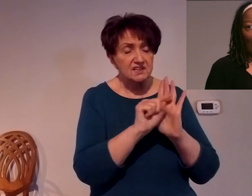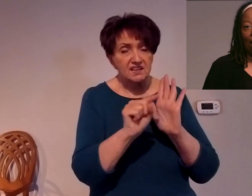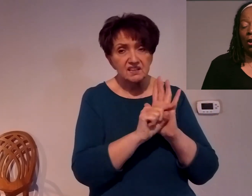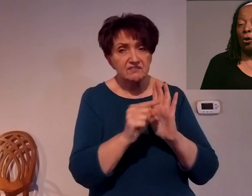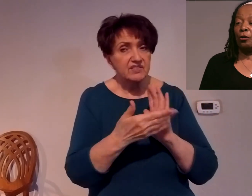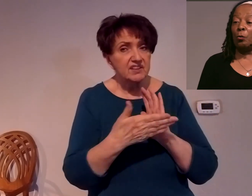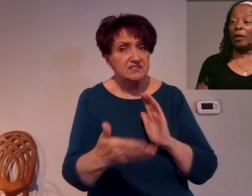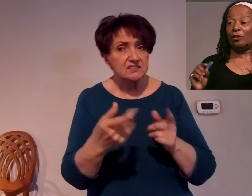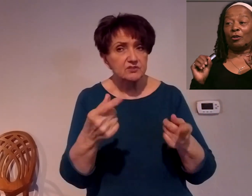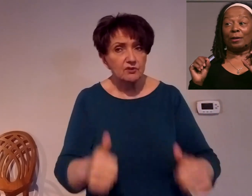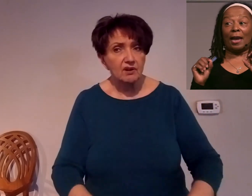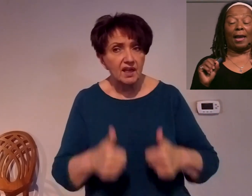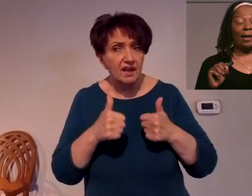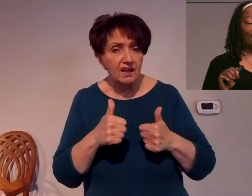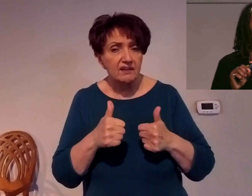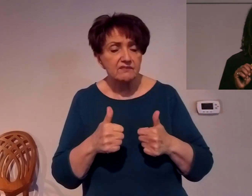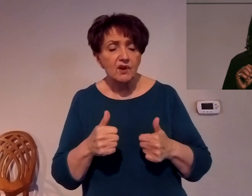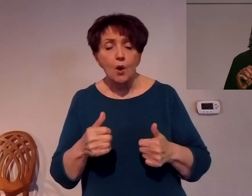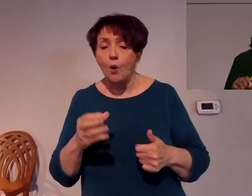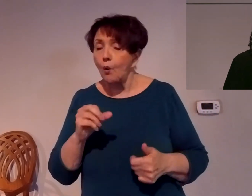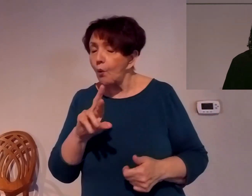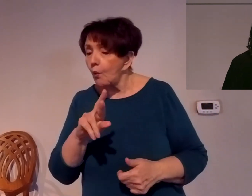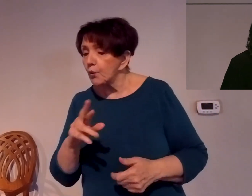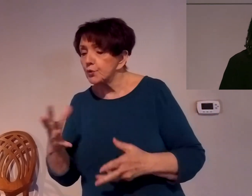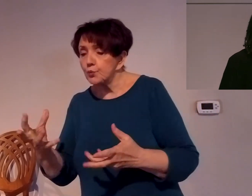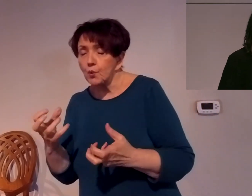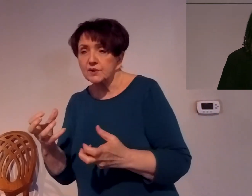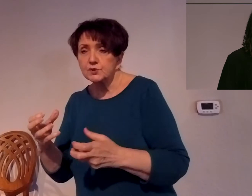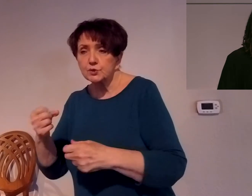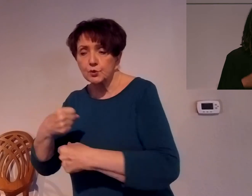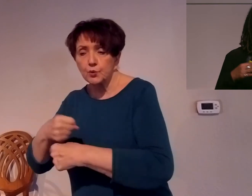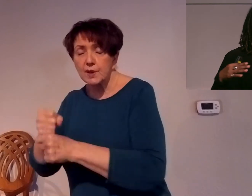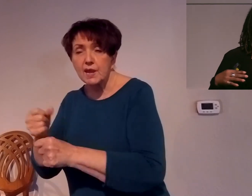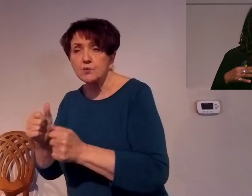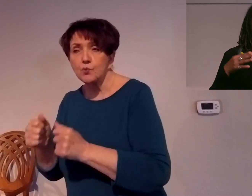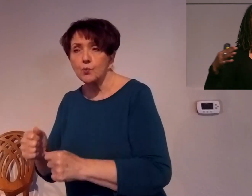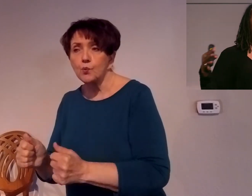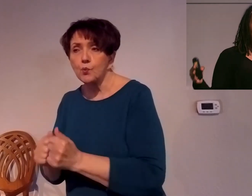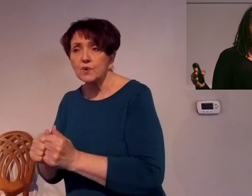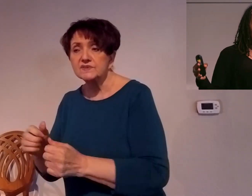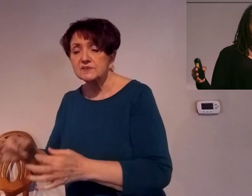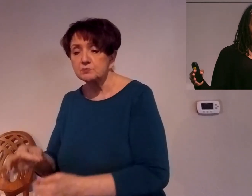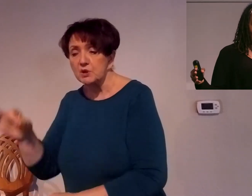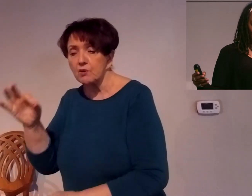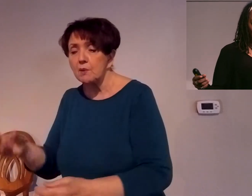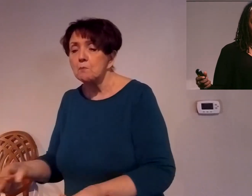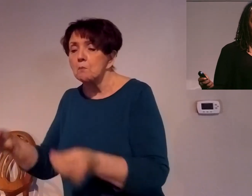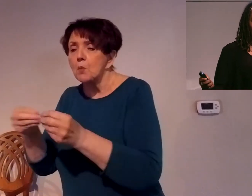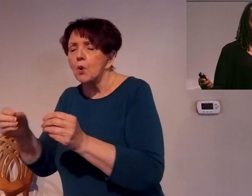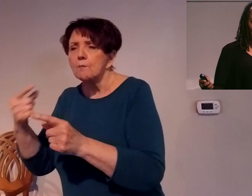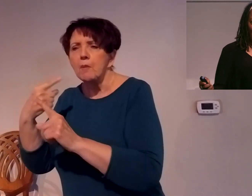in your life, or you want to co-create with spirit more and more positive conditions in your